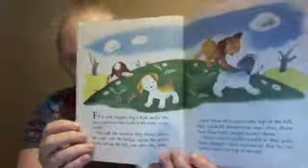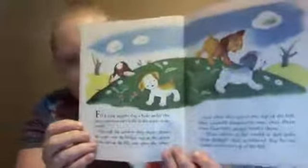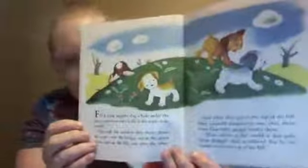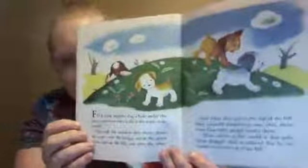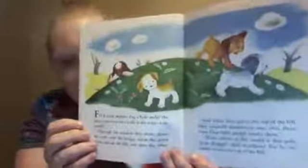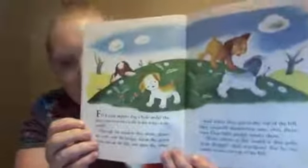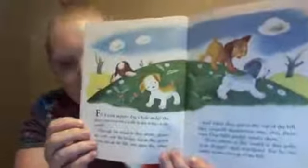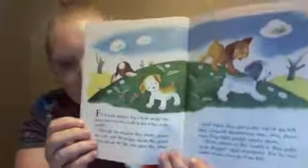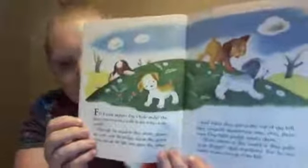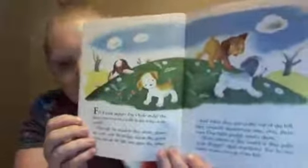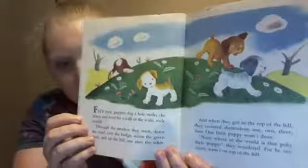Here's the pictures.